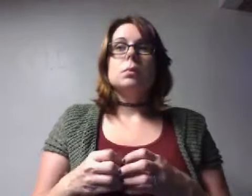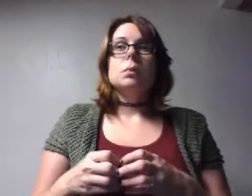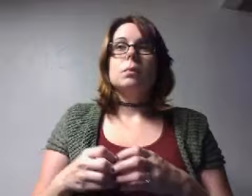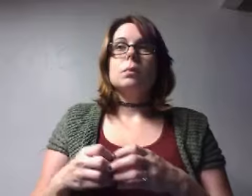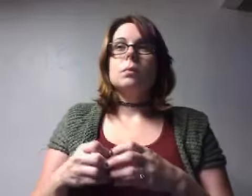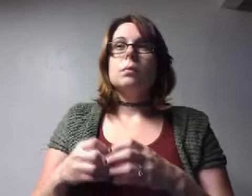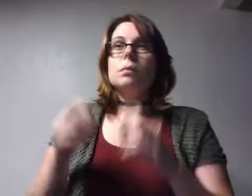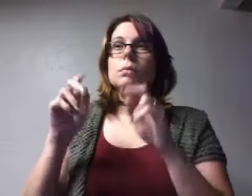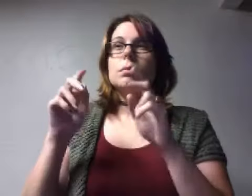really tell if it's a man or a woman.